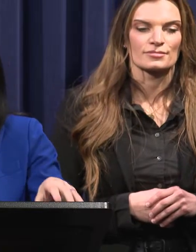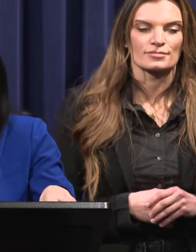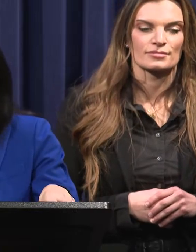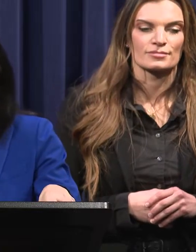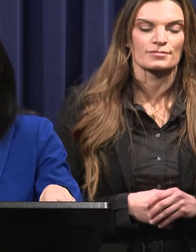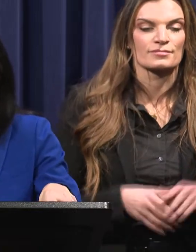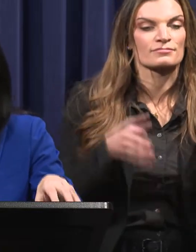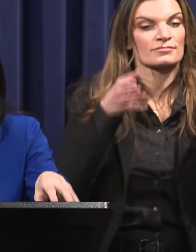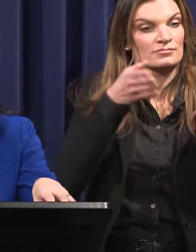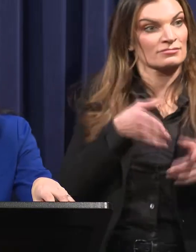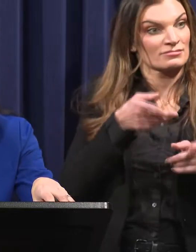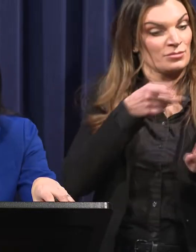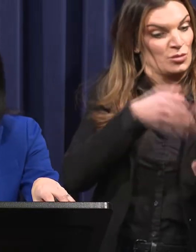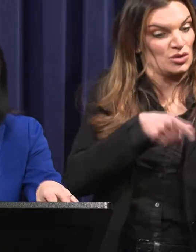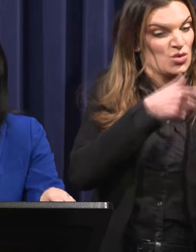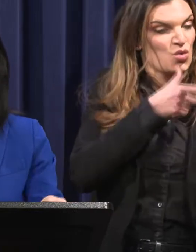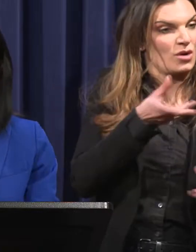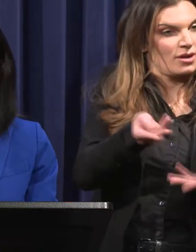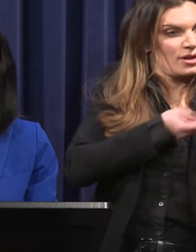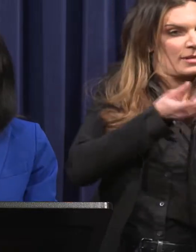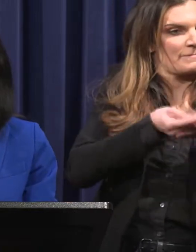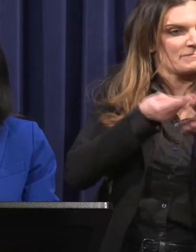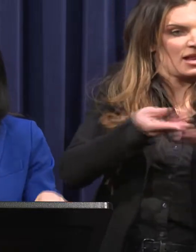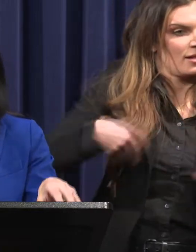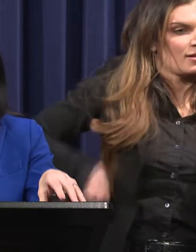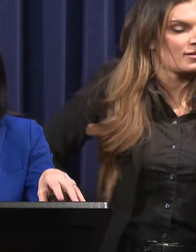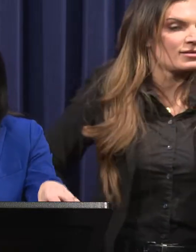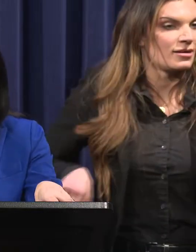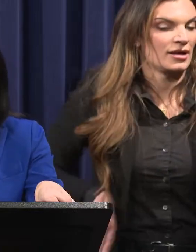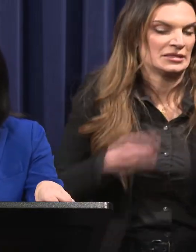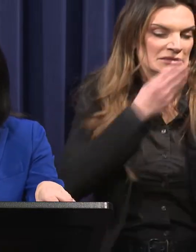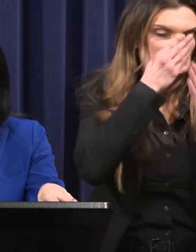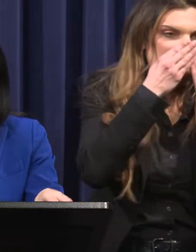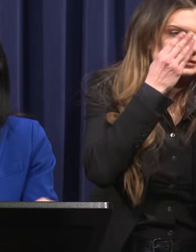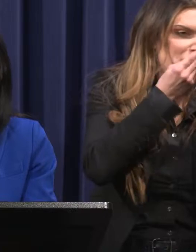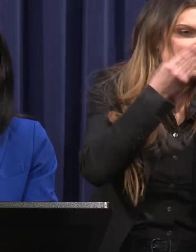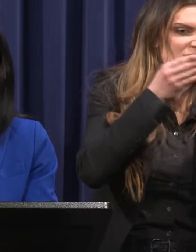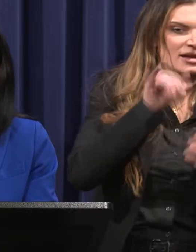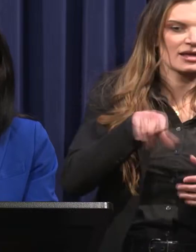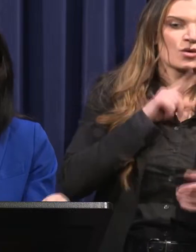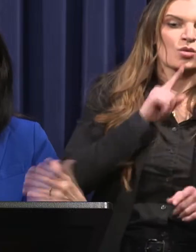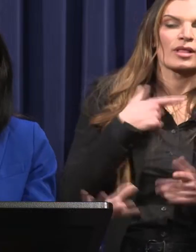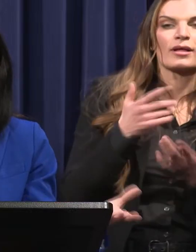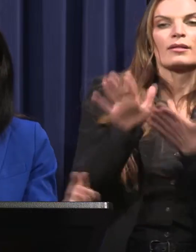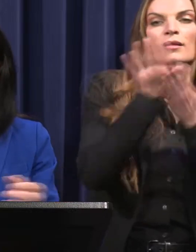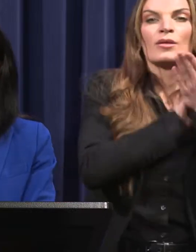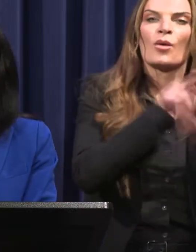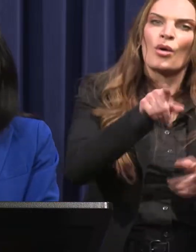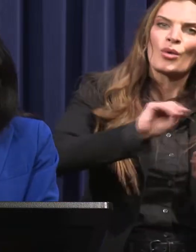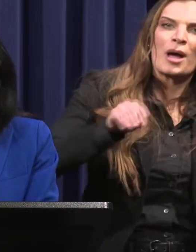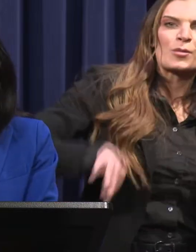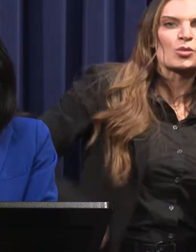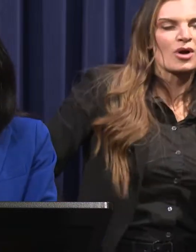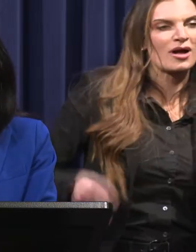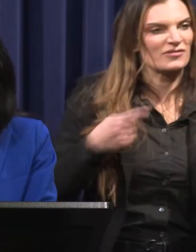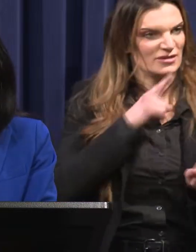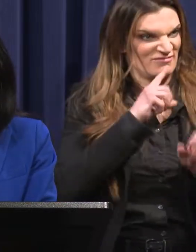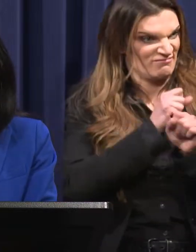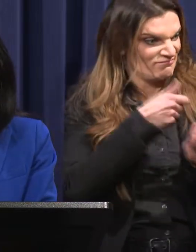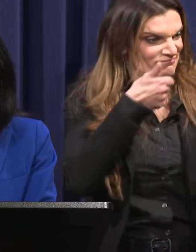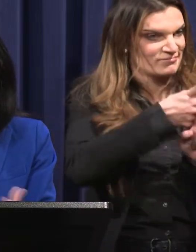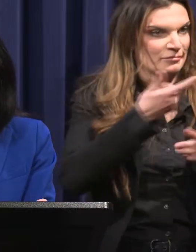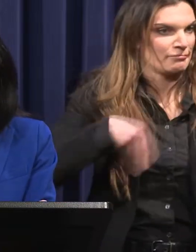who are benefiting from those particular nonprofits who are named officers of